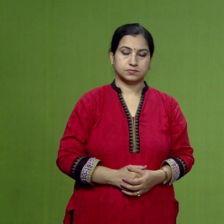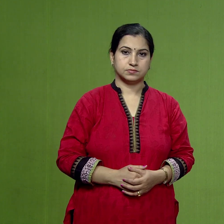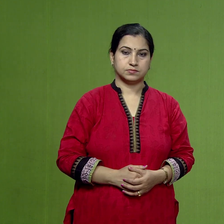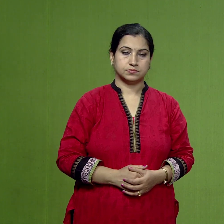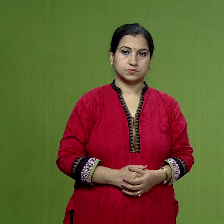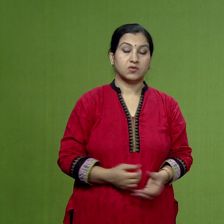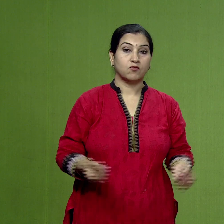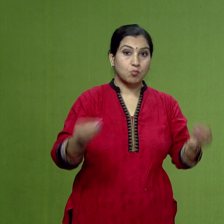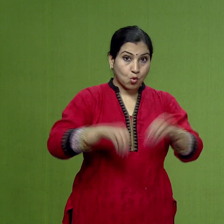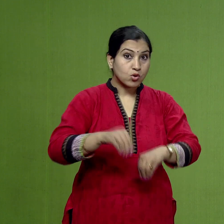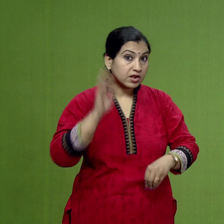Also, for more information,